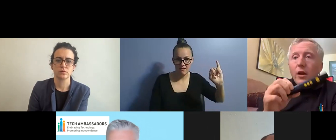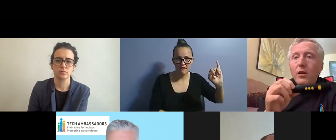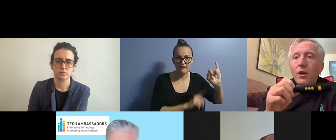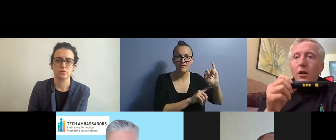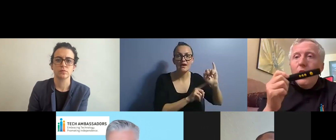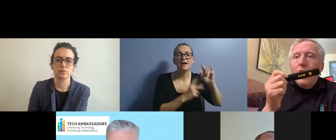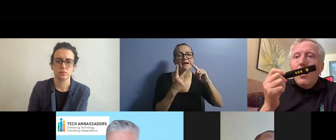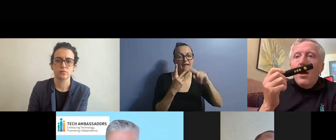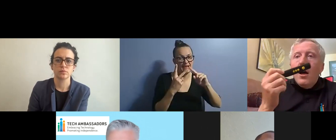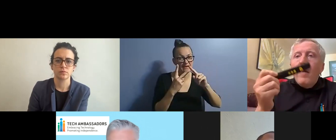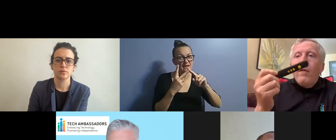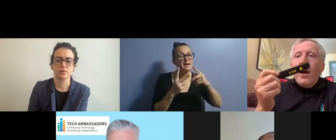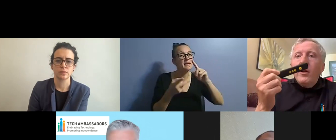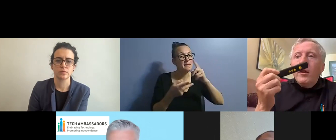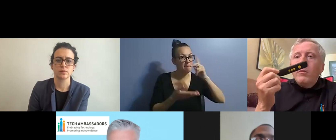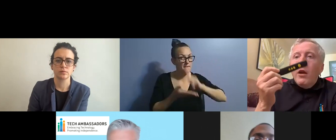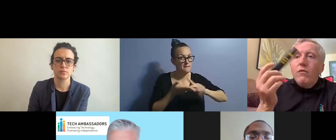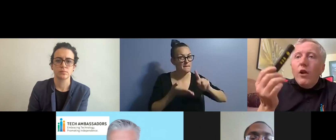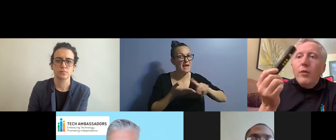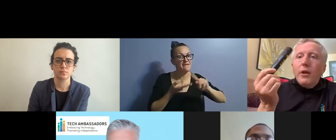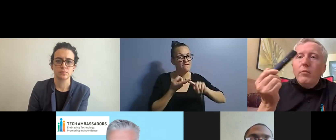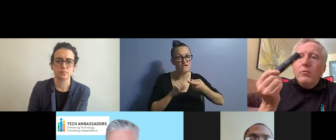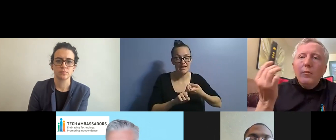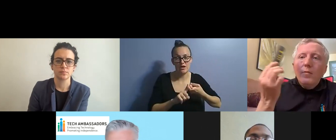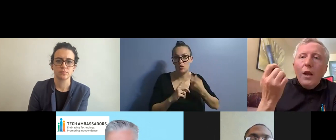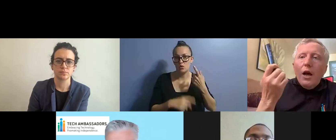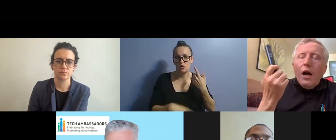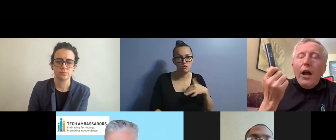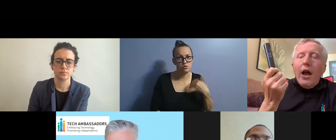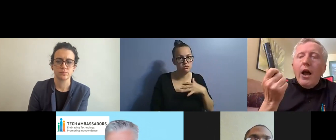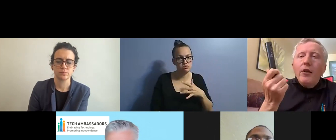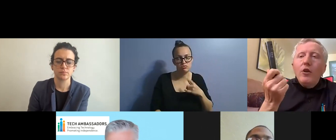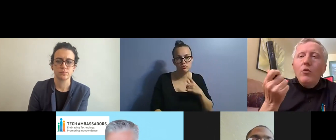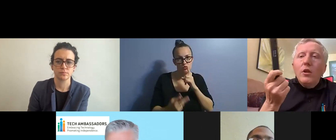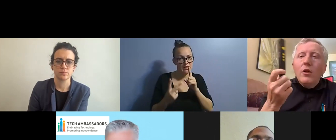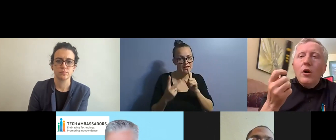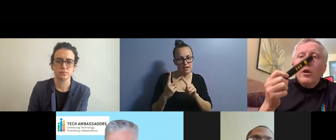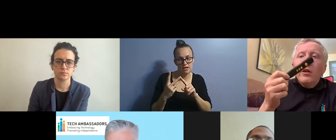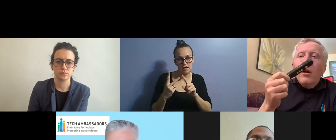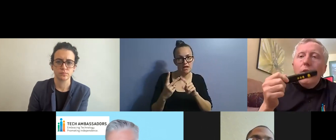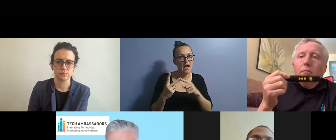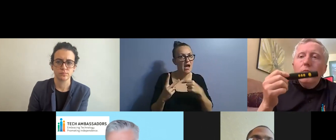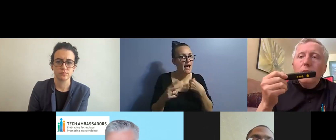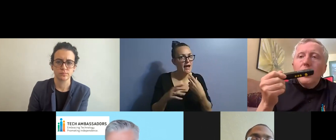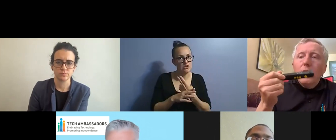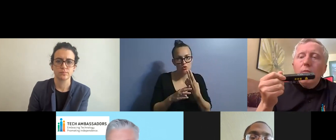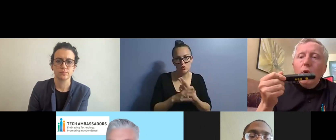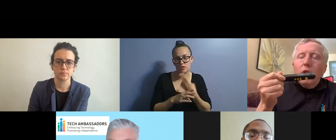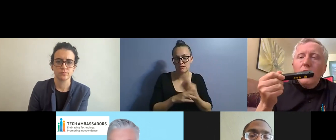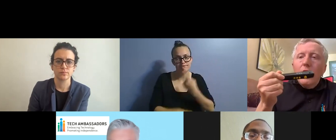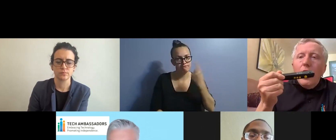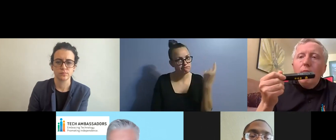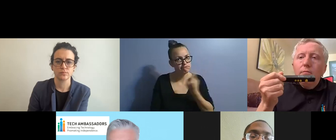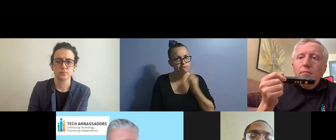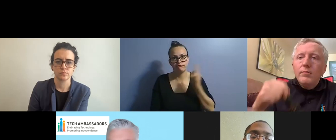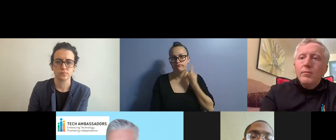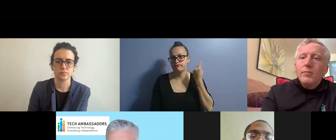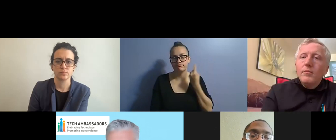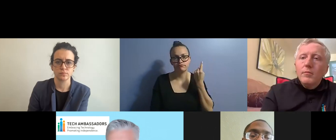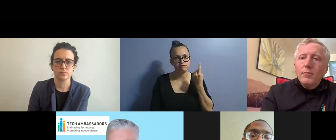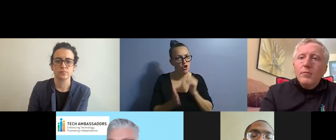pen friend. I found this pen friend to be, I use it all the time, most of the time.